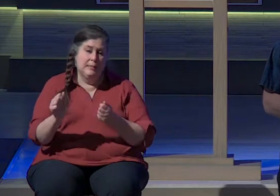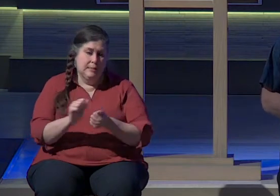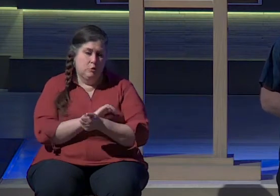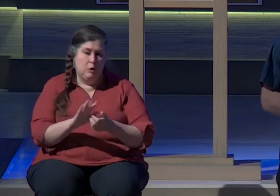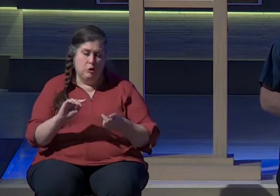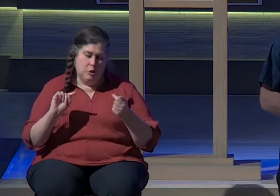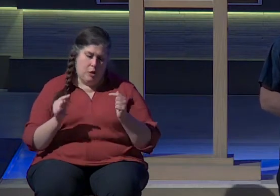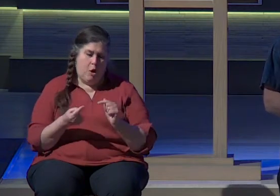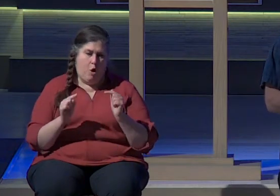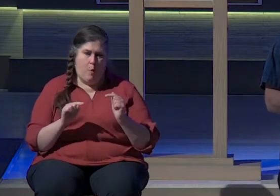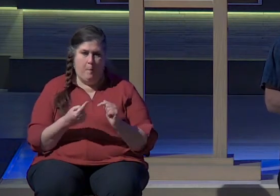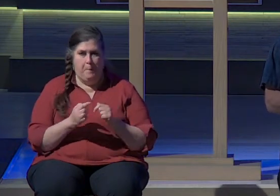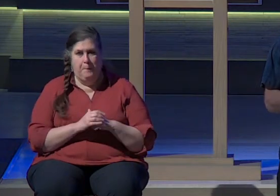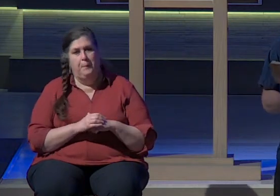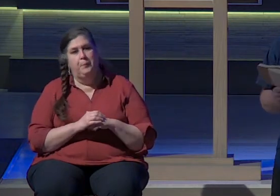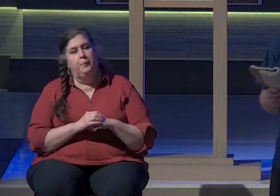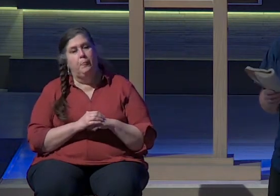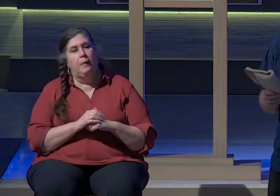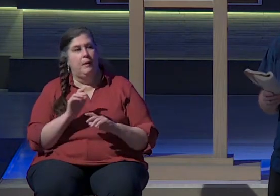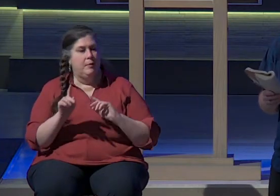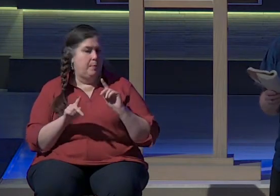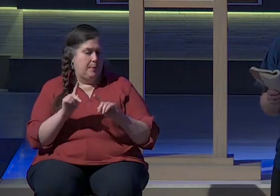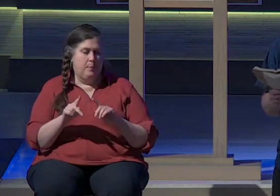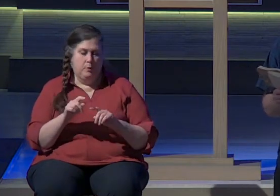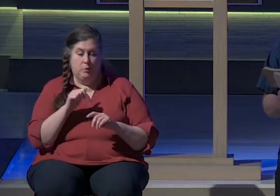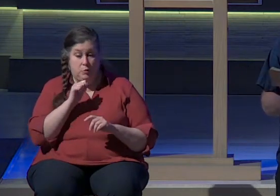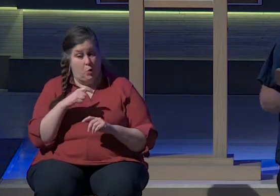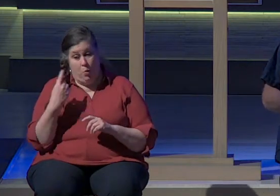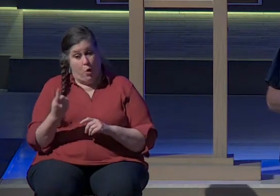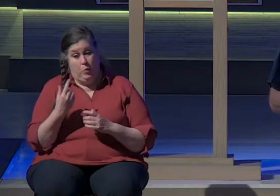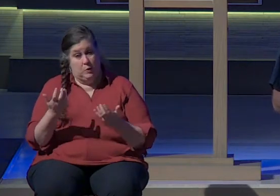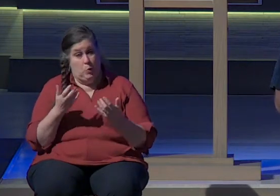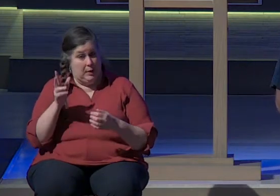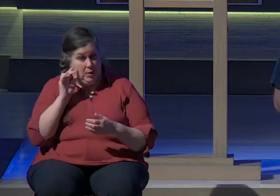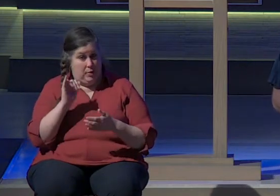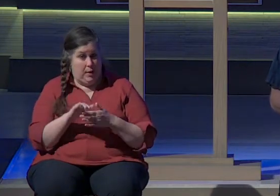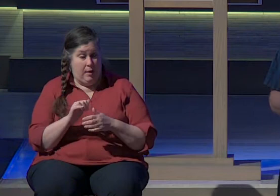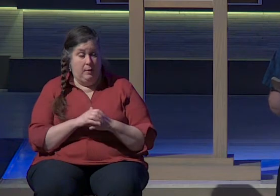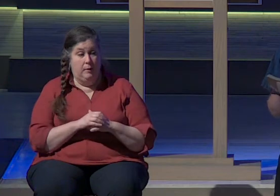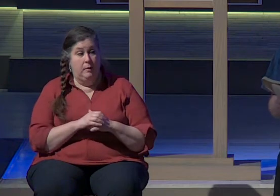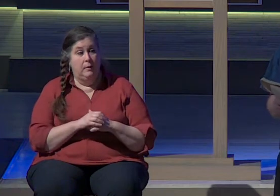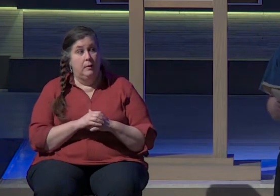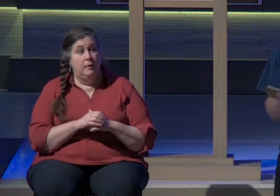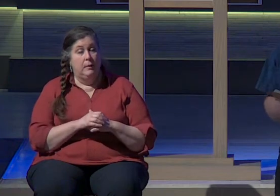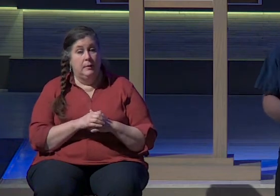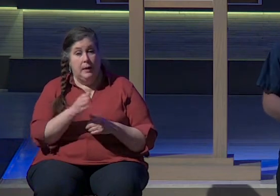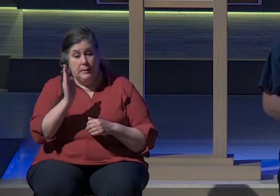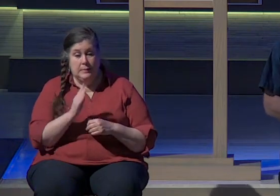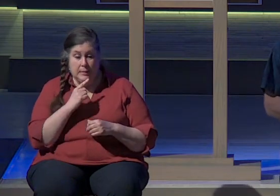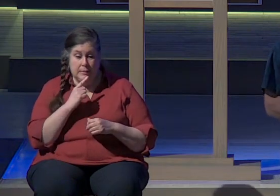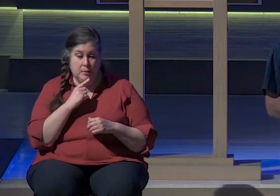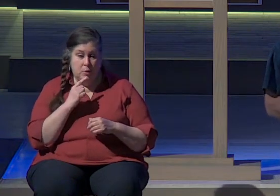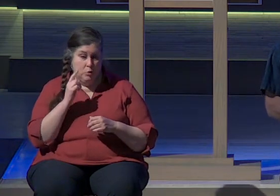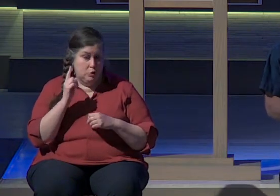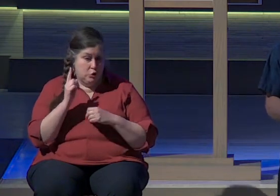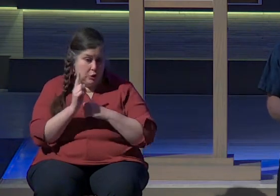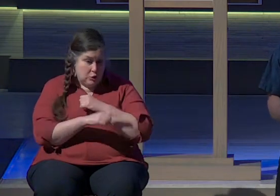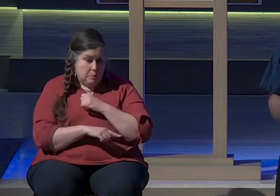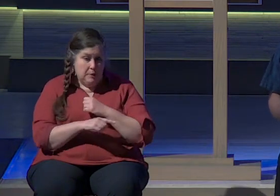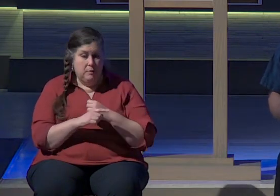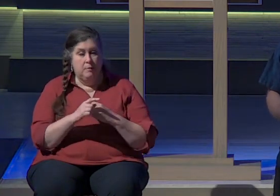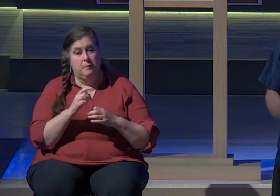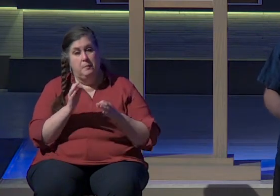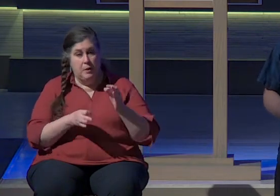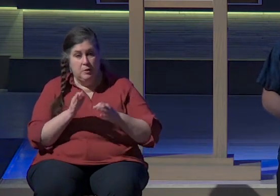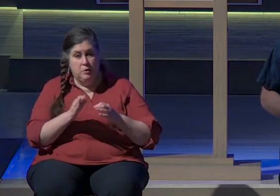harm. The people don't always want to hear that. God says very clearly, judgment, punishment is coming for their sin, their